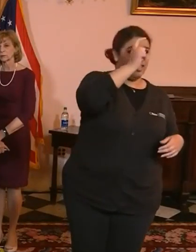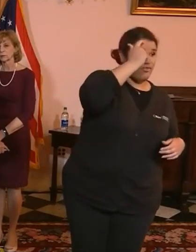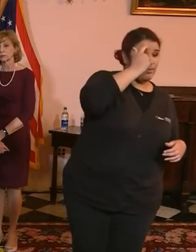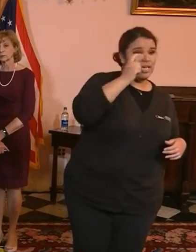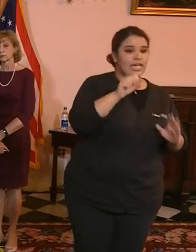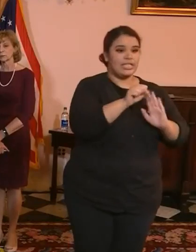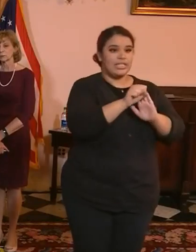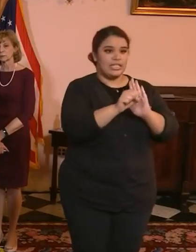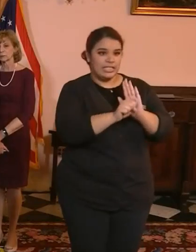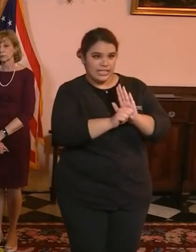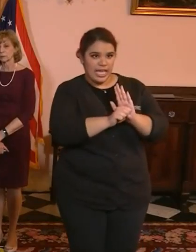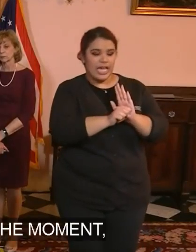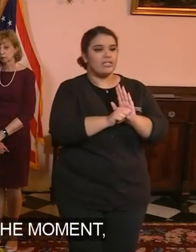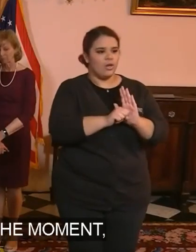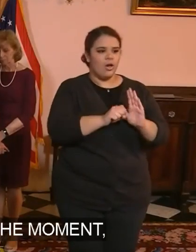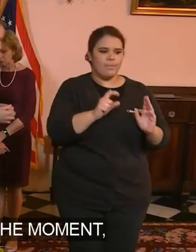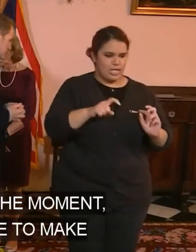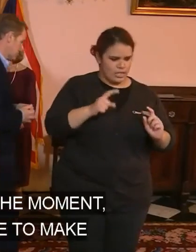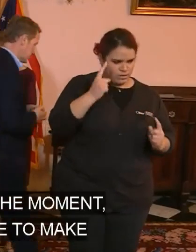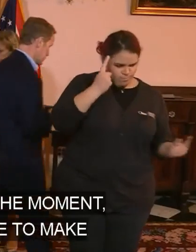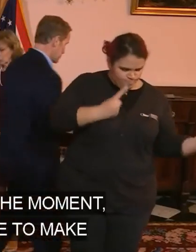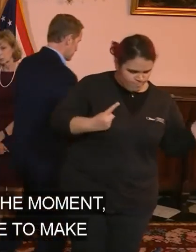them that way for the future. Thank you.